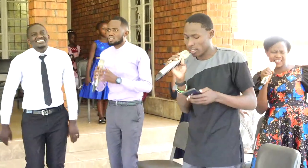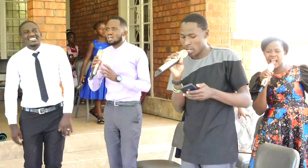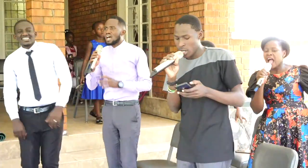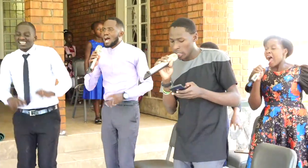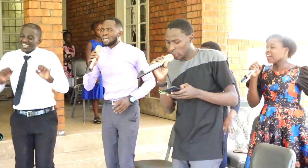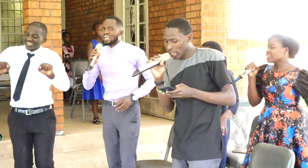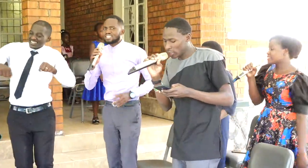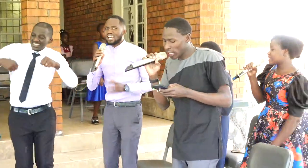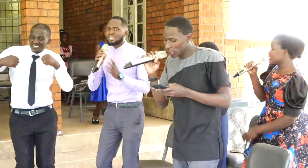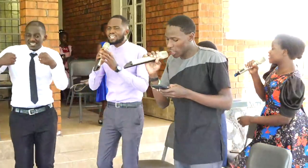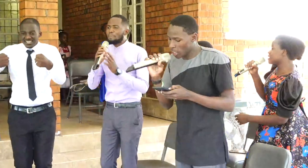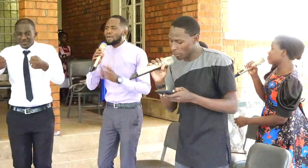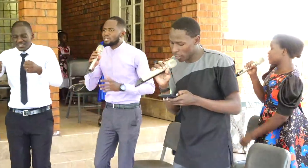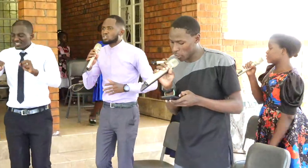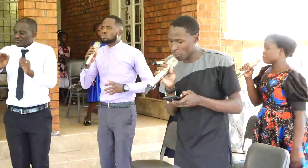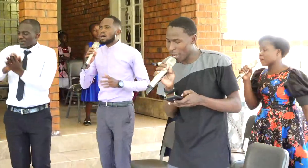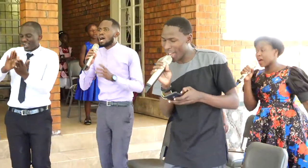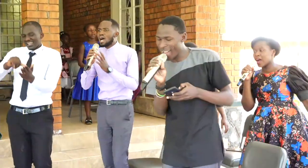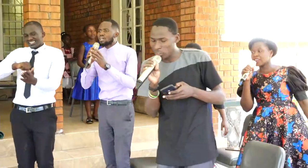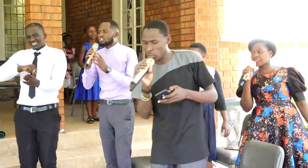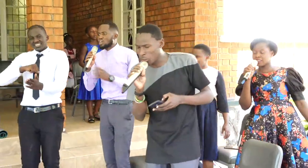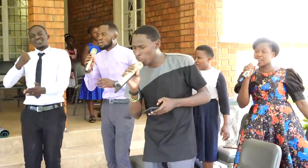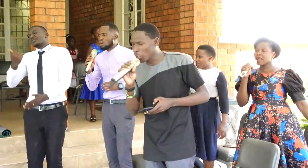I'm counting my blessings. I just can't keep it to